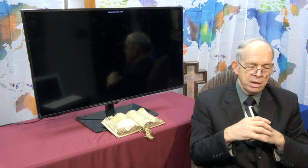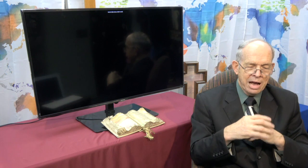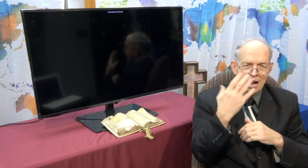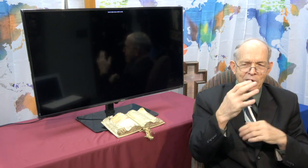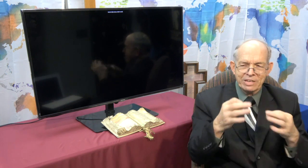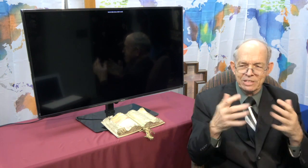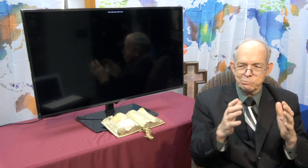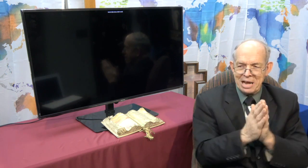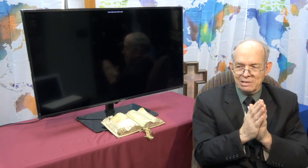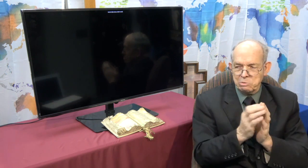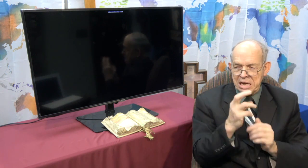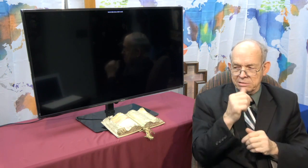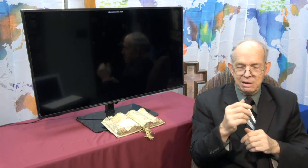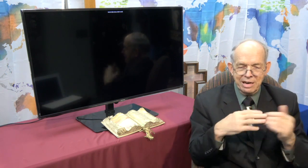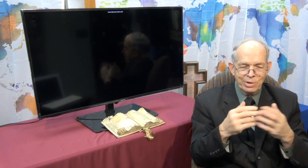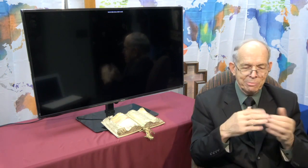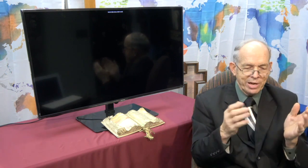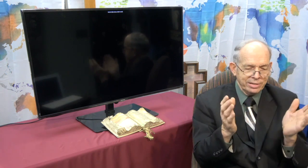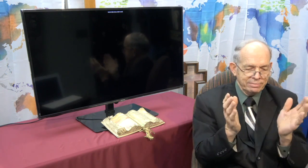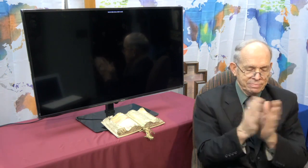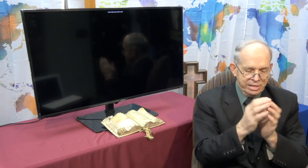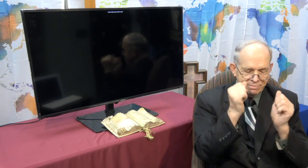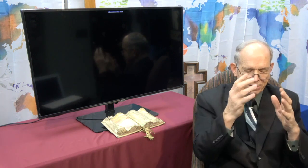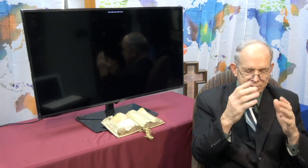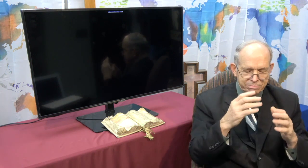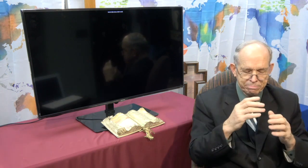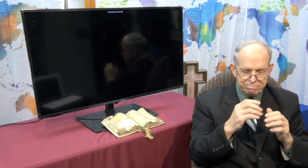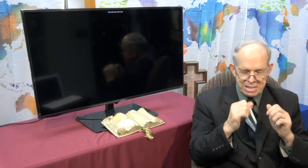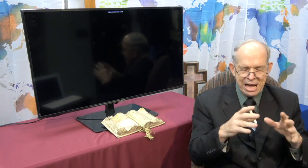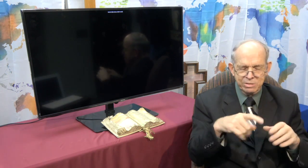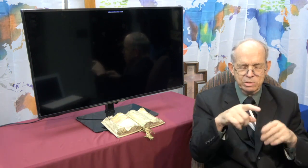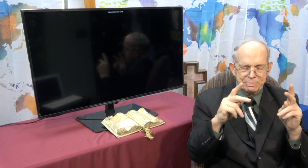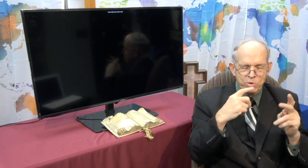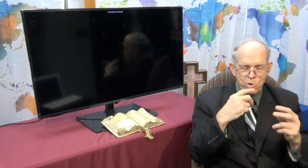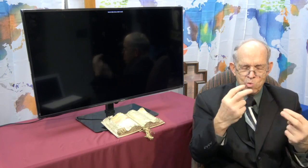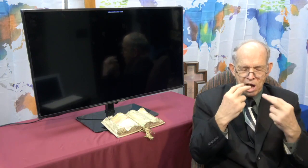I know that it's pay on that. I got my pay. But it's bad, those people who watch.